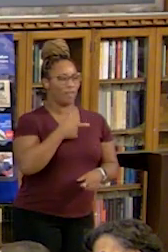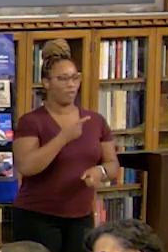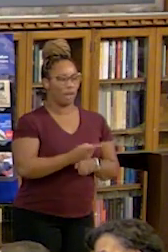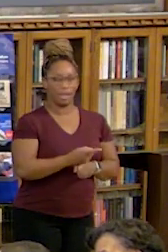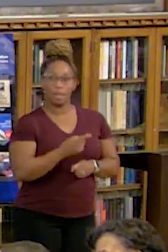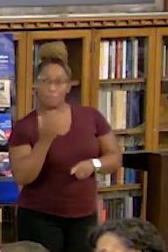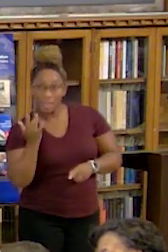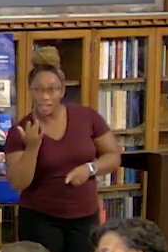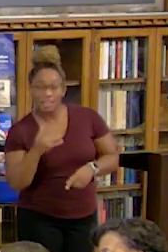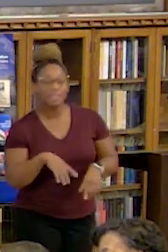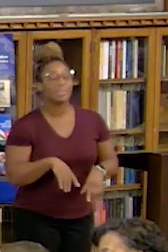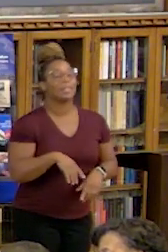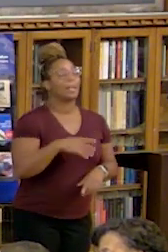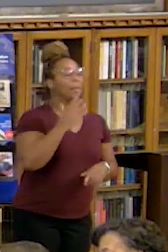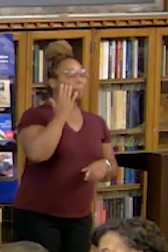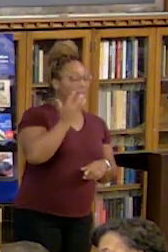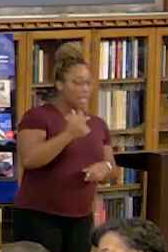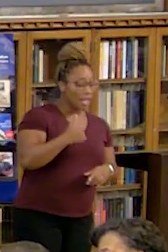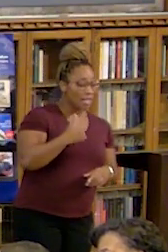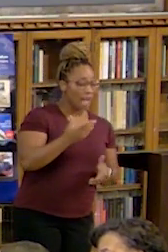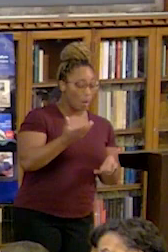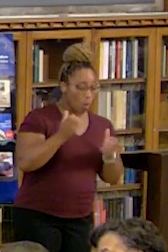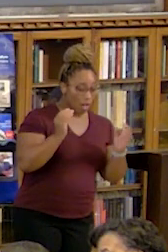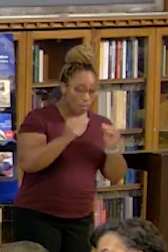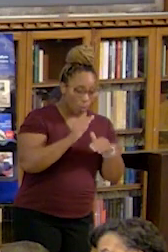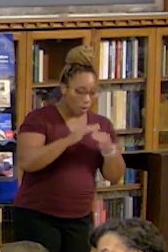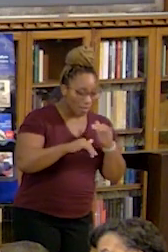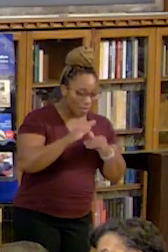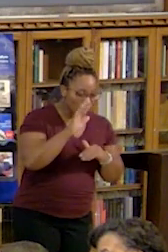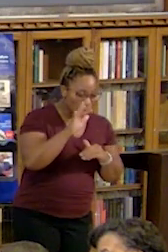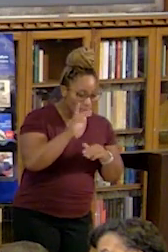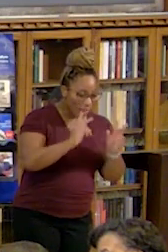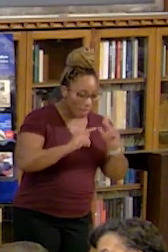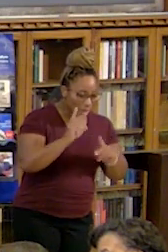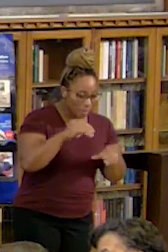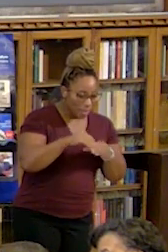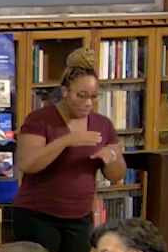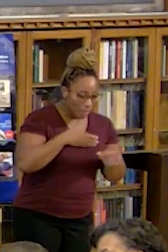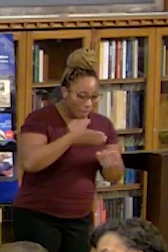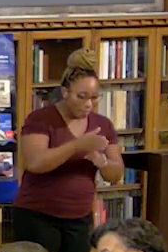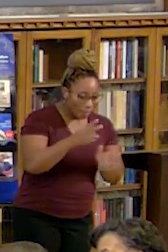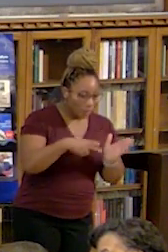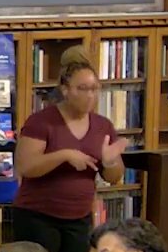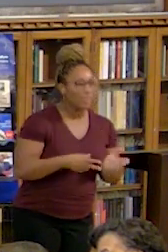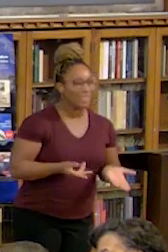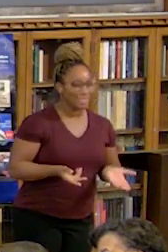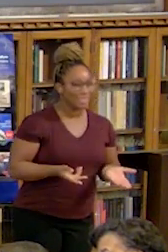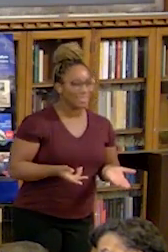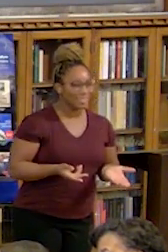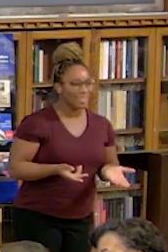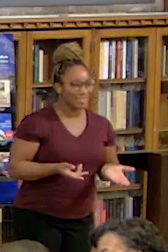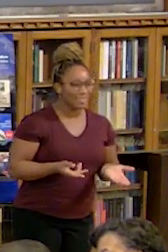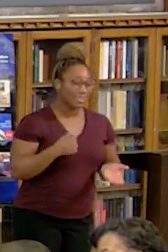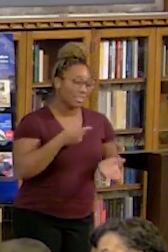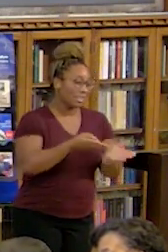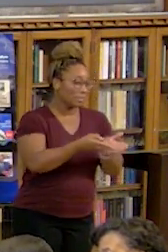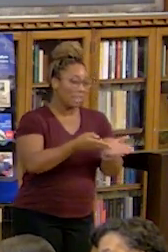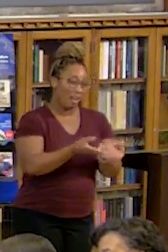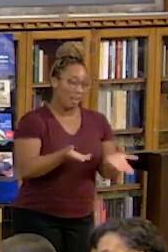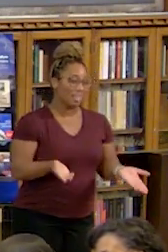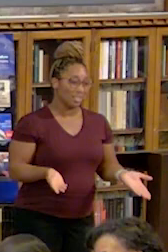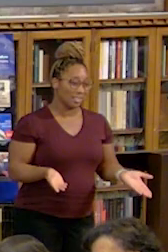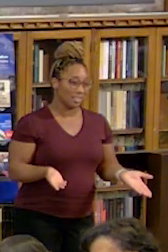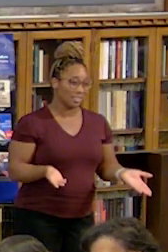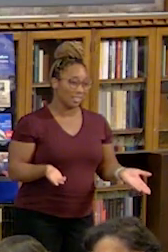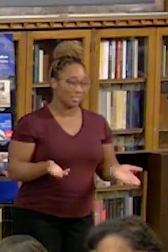um because because I wanted more than 25 people in my field to read it just to be very